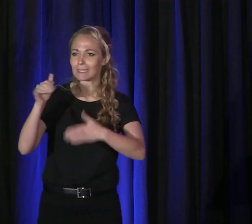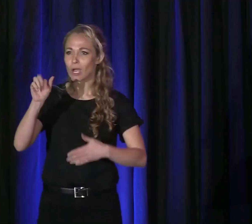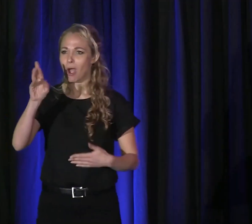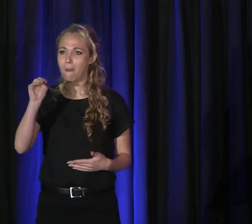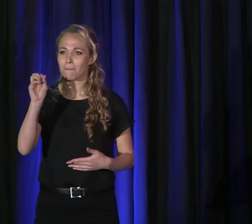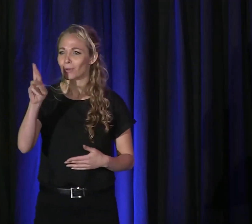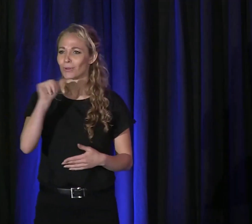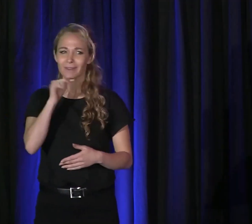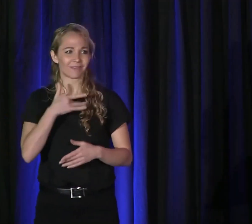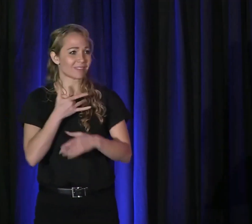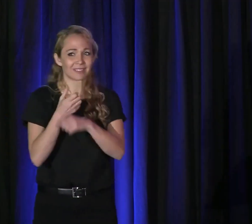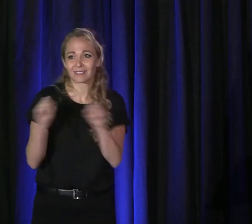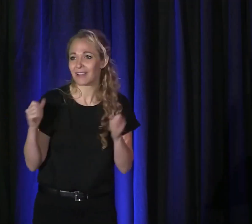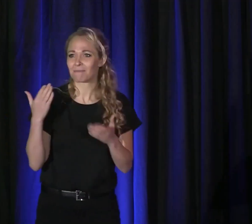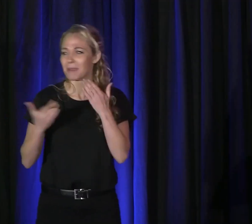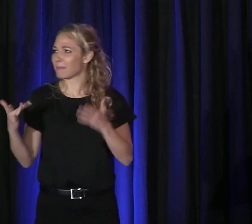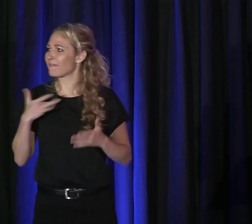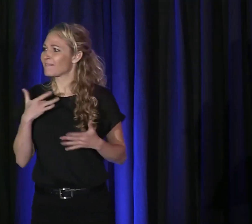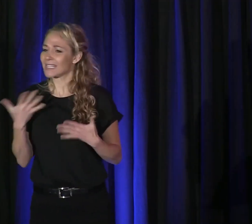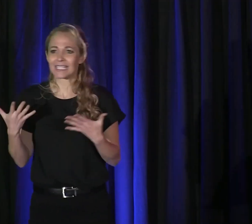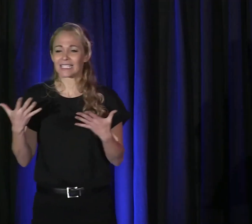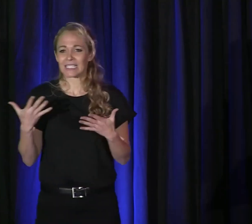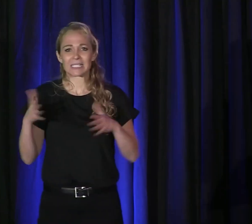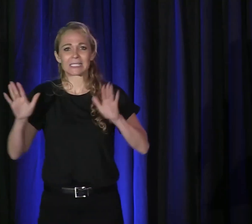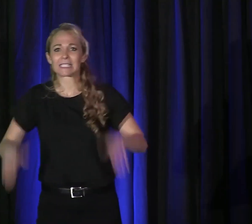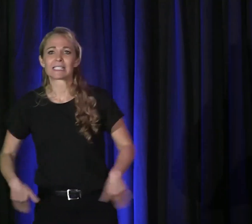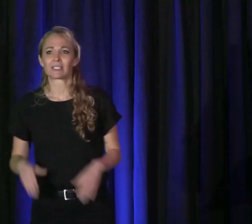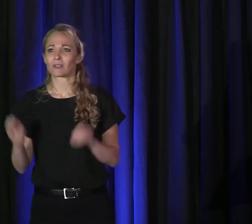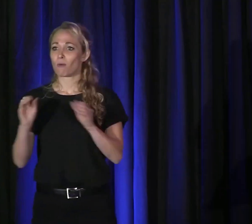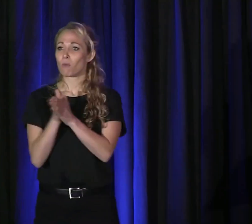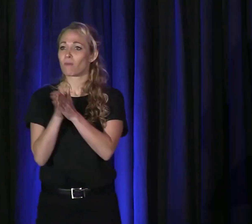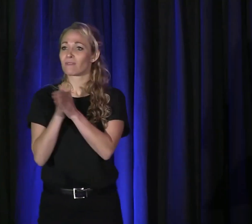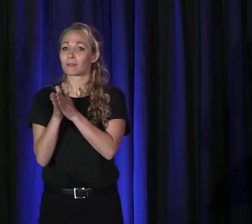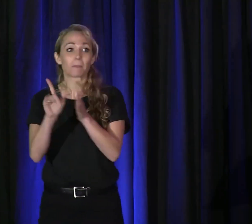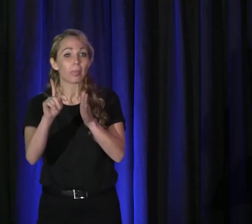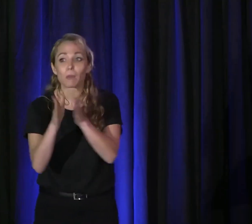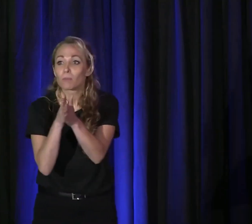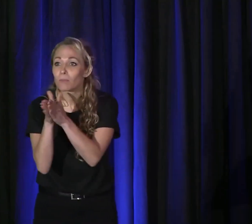maybe they feel like they have to have an armor on, a mask.